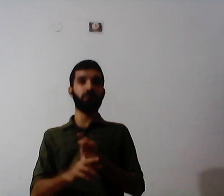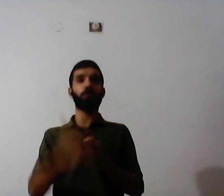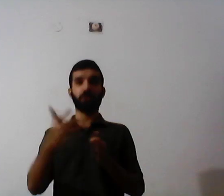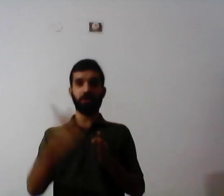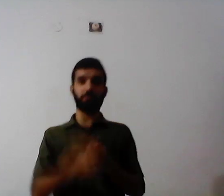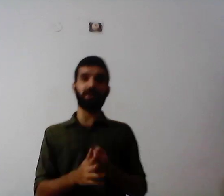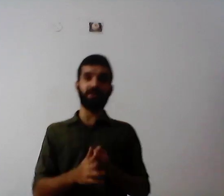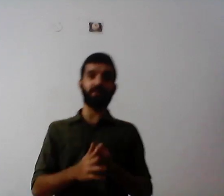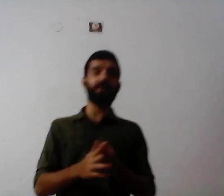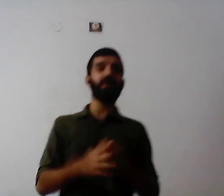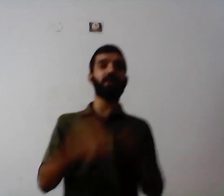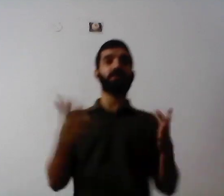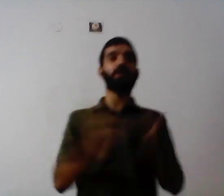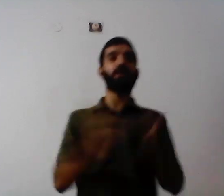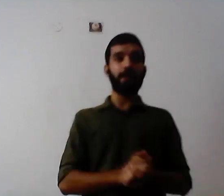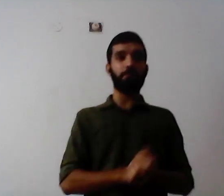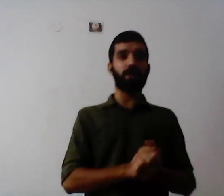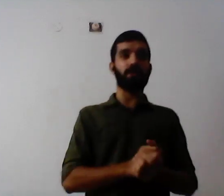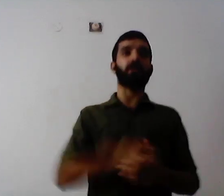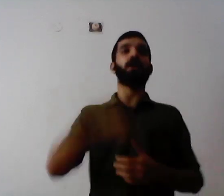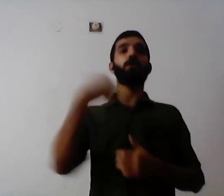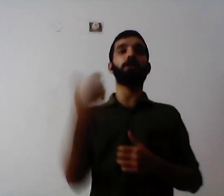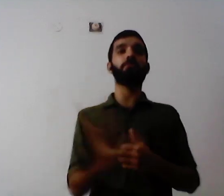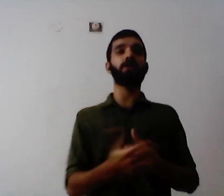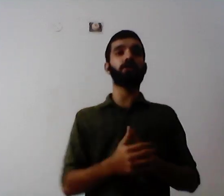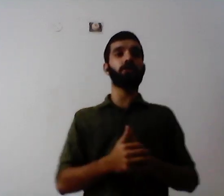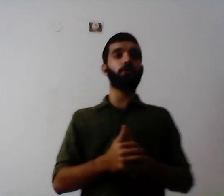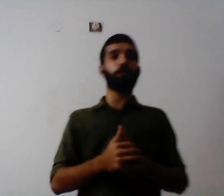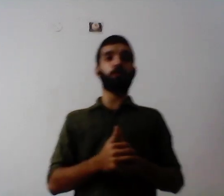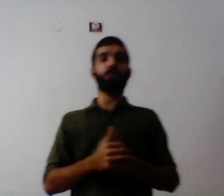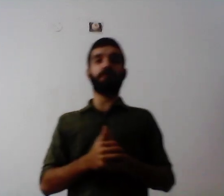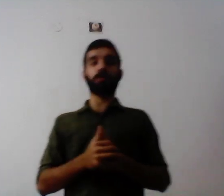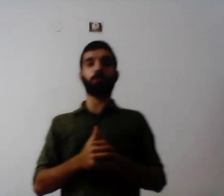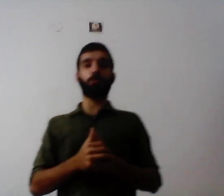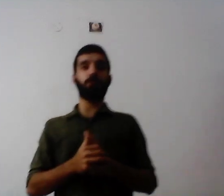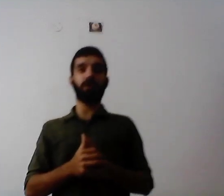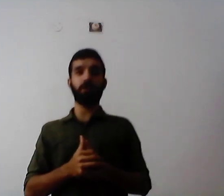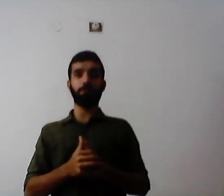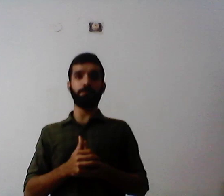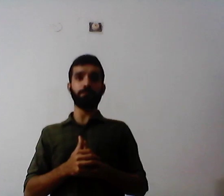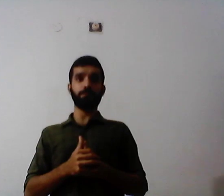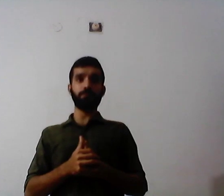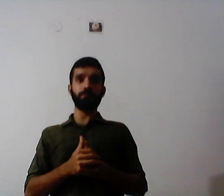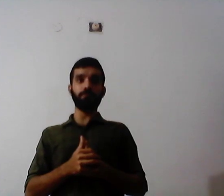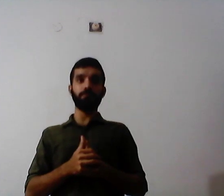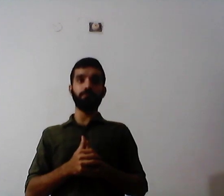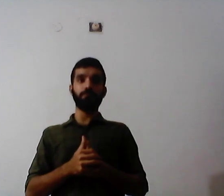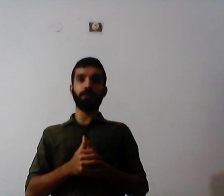course, temperature, right? It is temperature. How temperature is going to affect solubility? Any